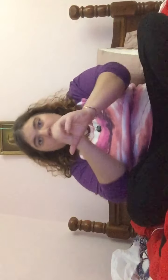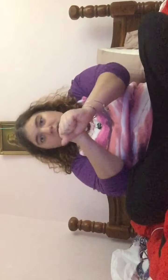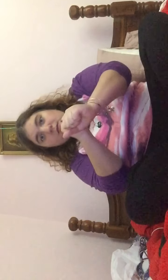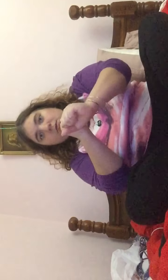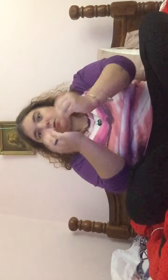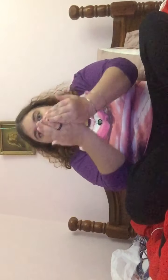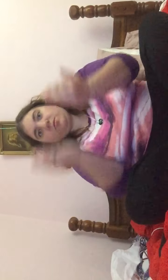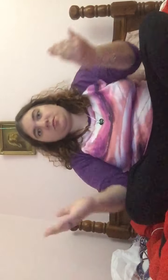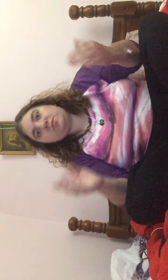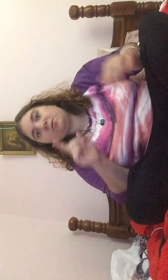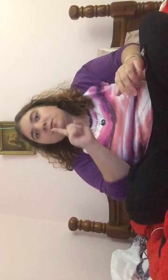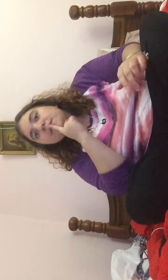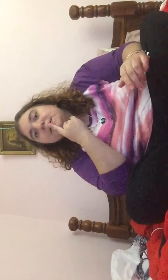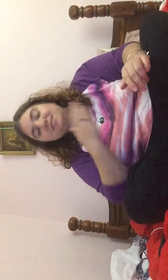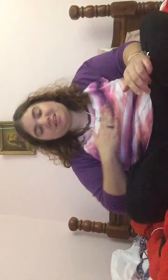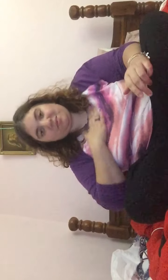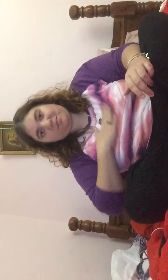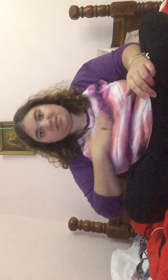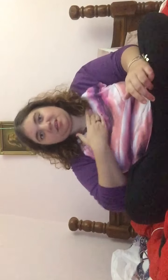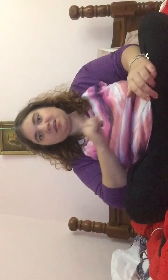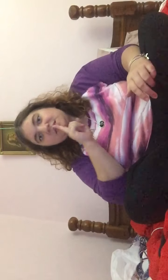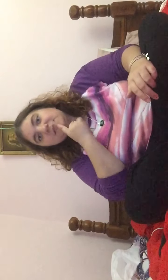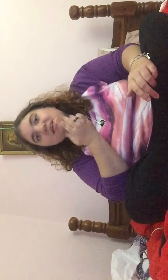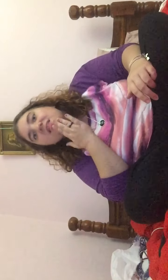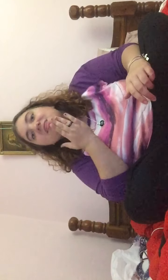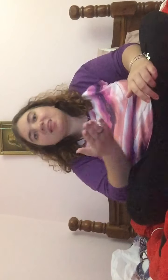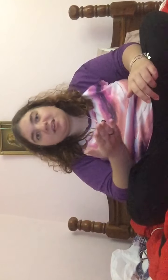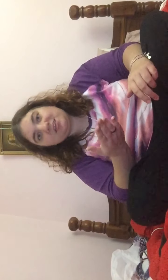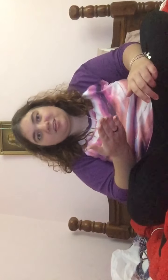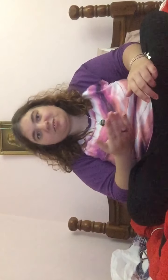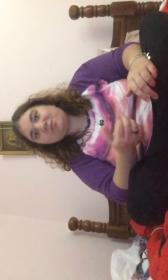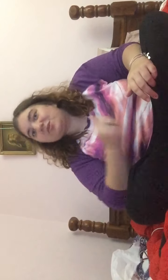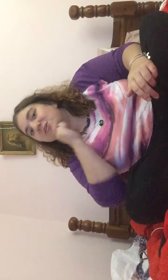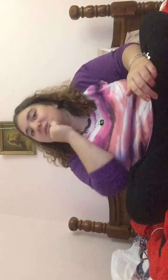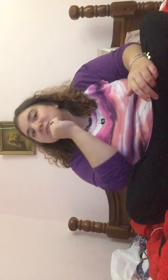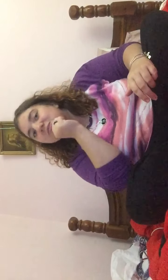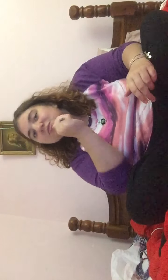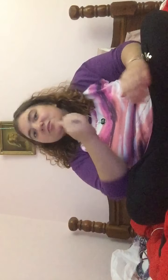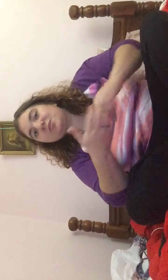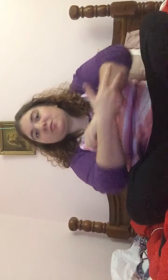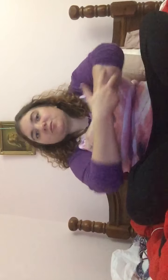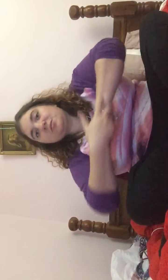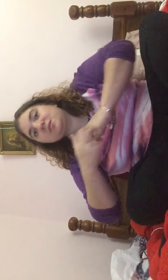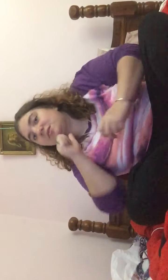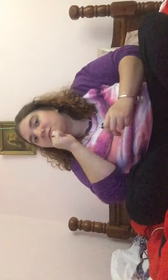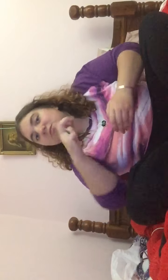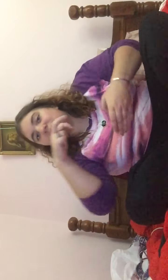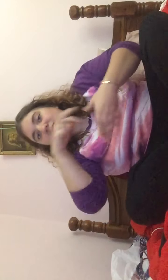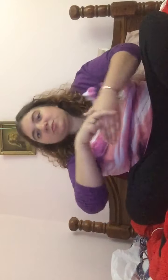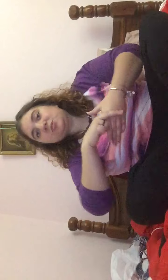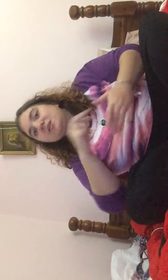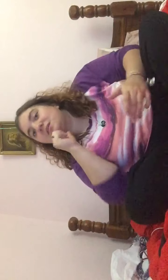Oh, the door said please, said thank you. Don't steal, don't cheat,